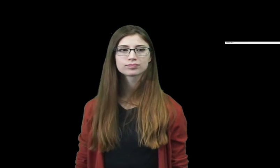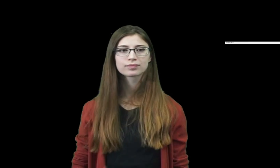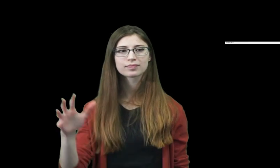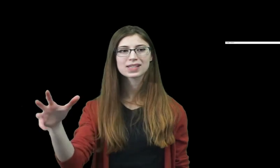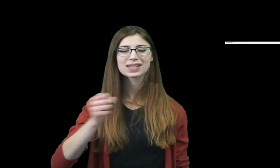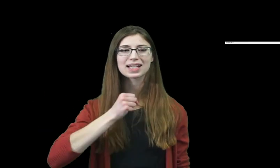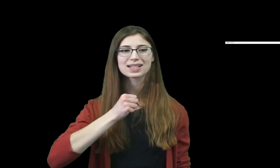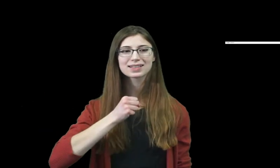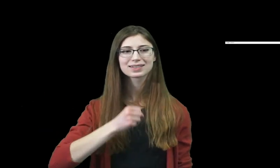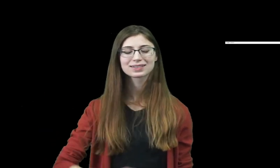Take.